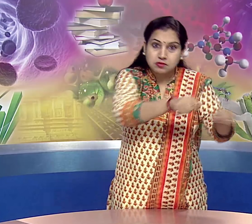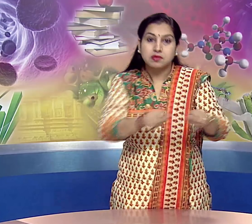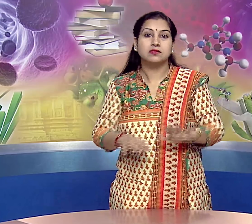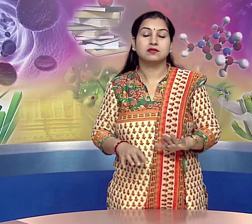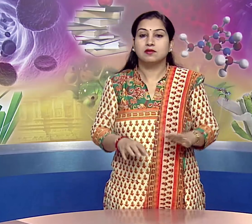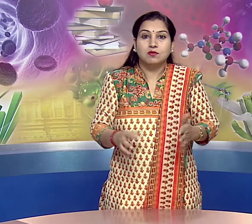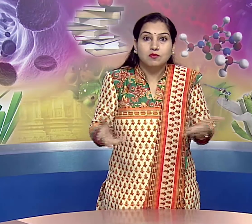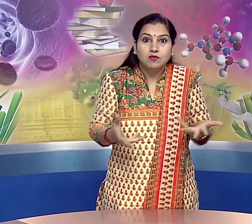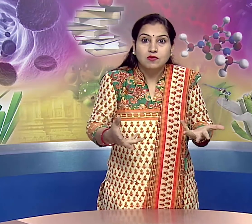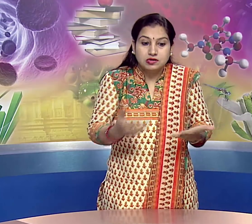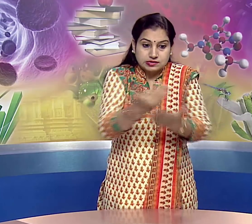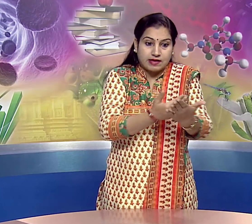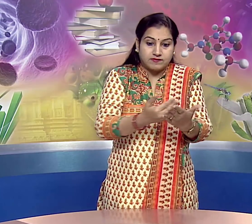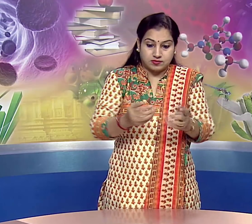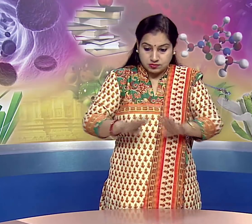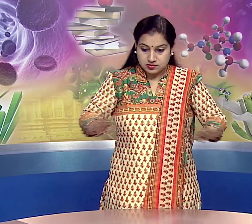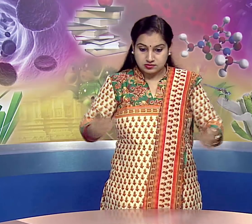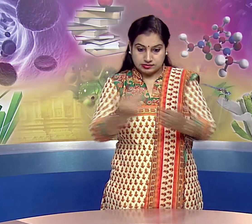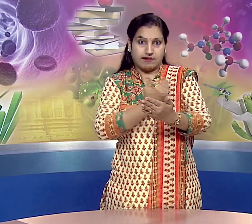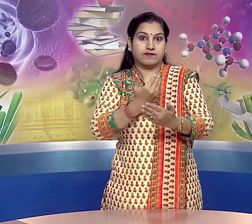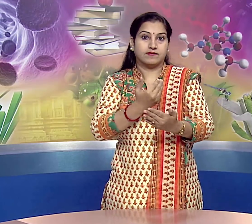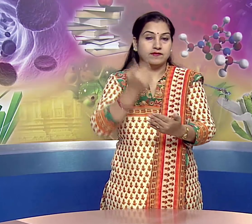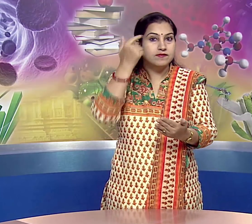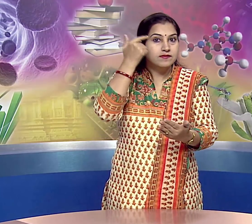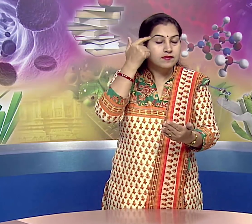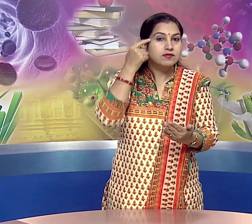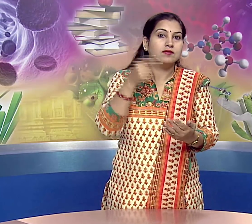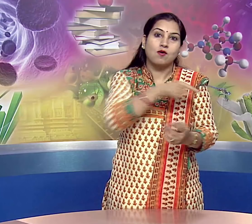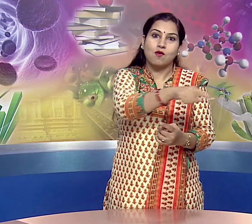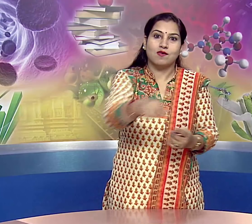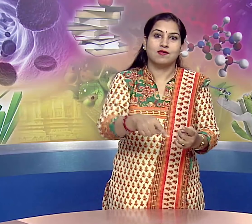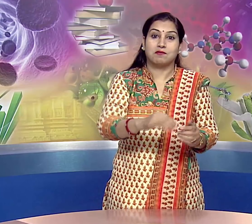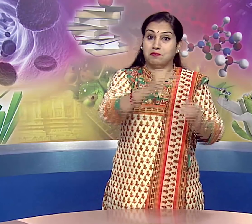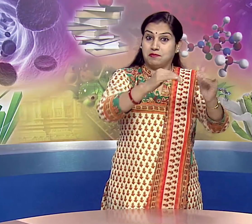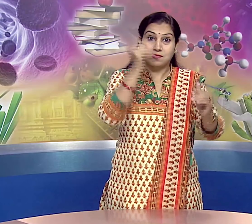so as to get the children to a safe place.